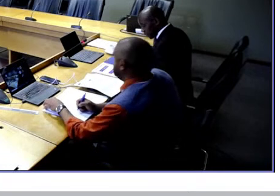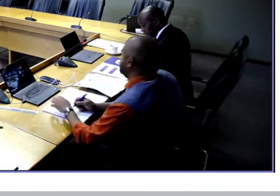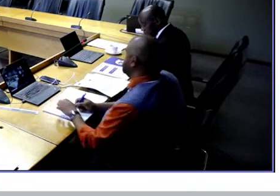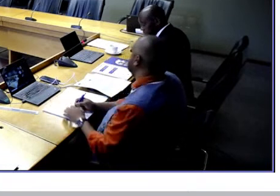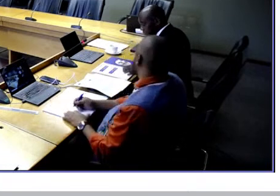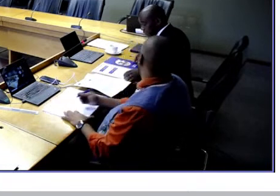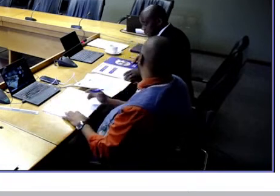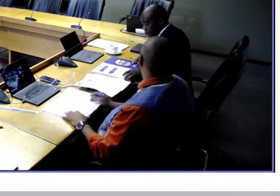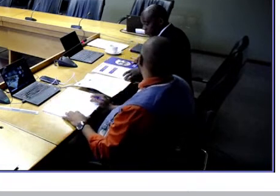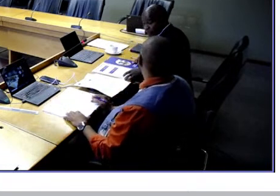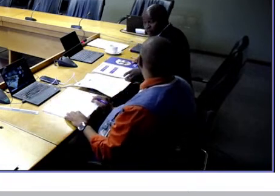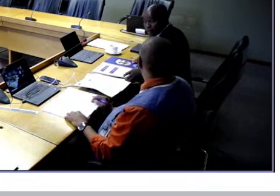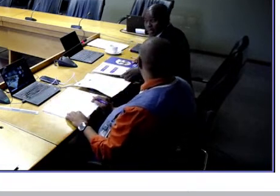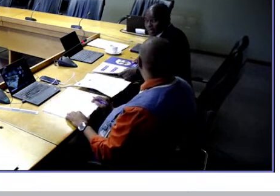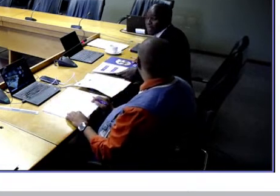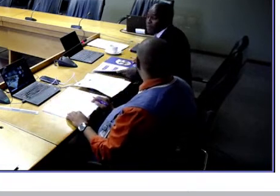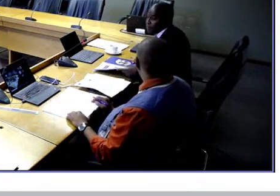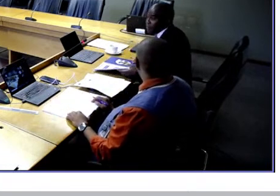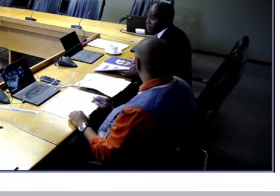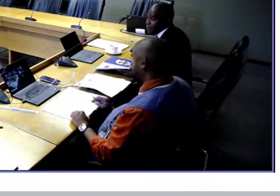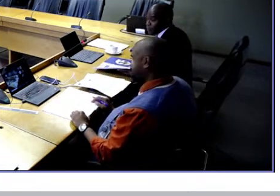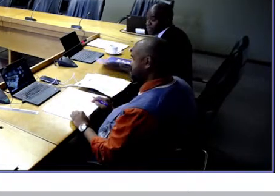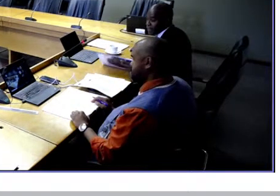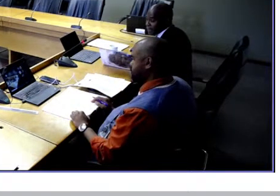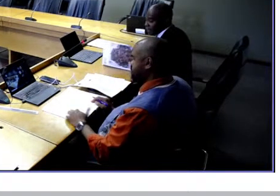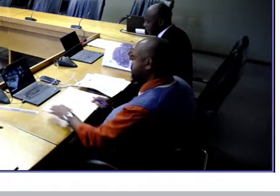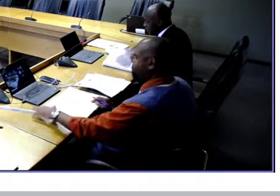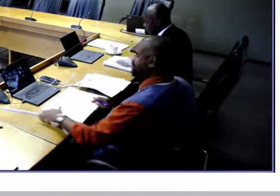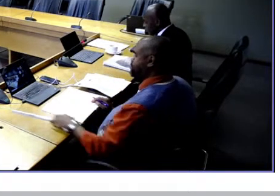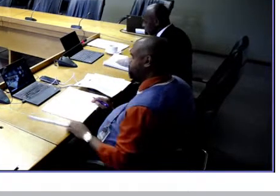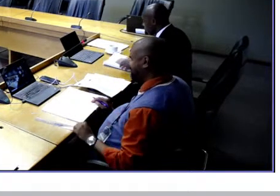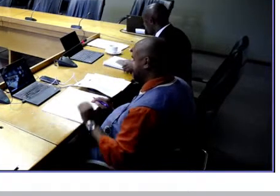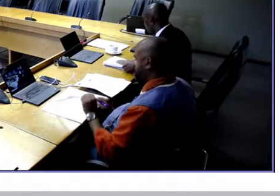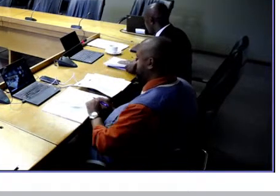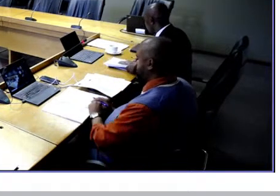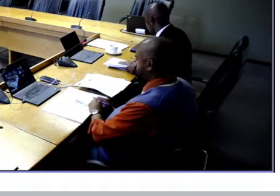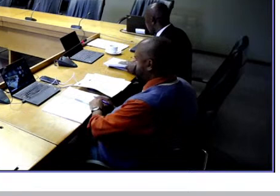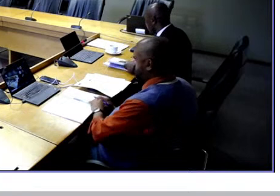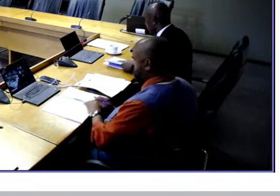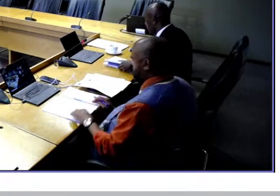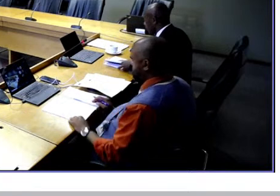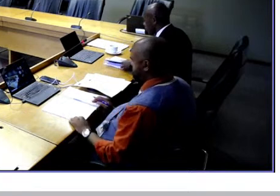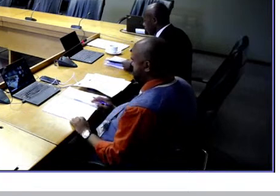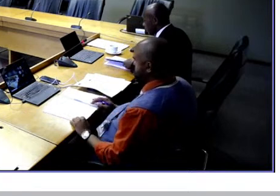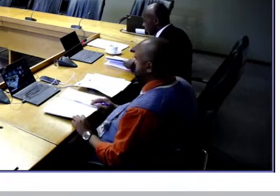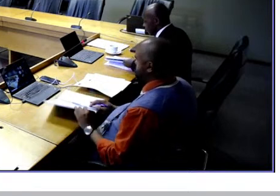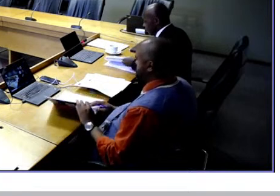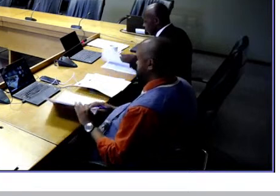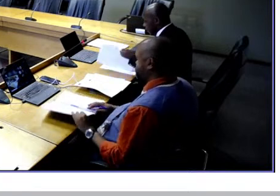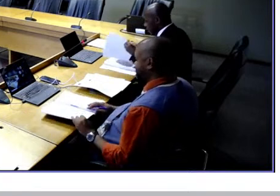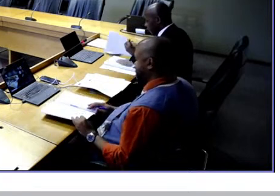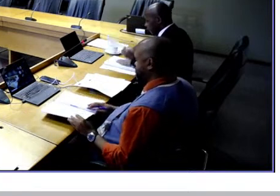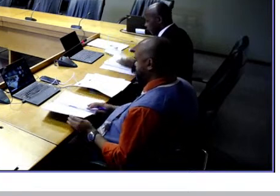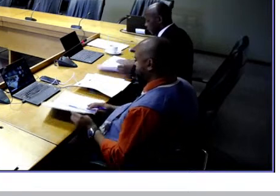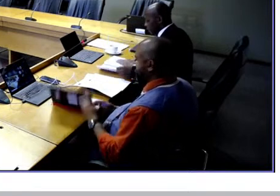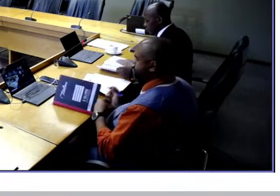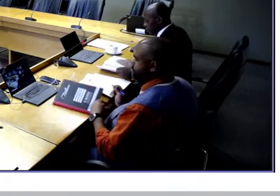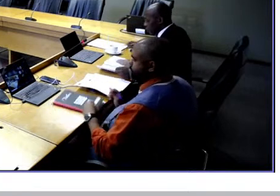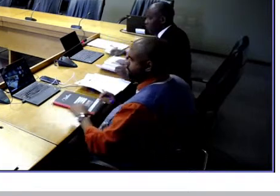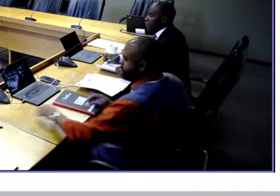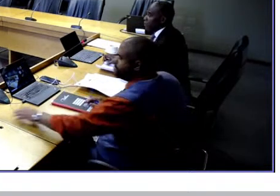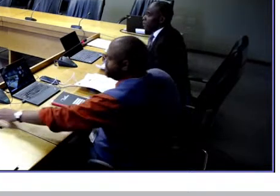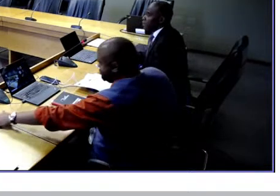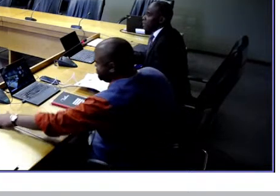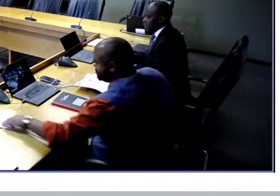your resilience on a Friday. It was very good. Again, also from on your side, Mr. David, thank